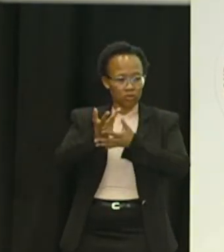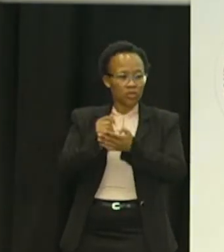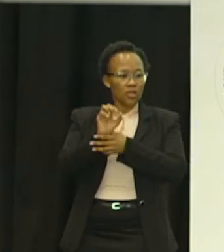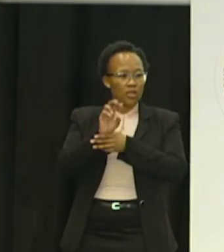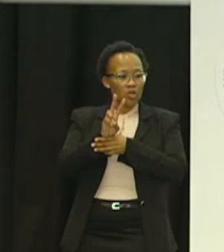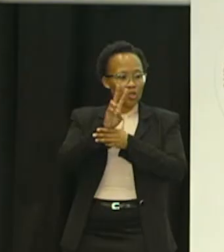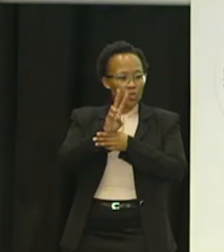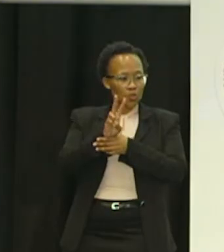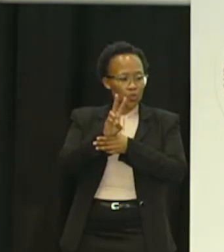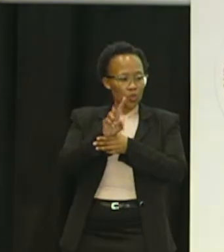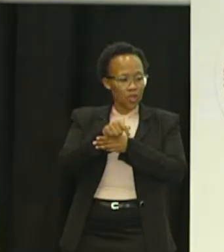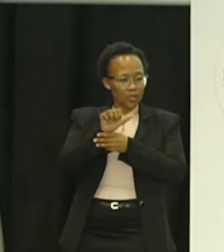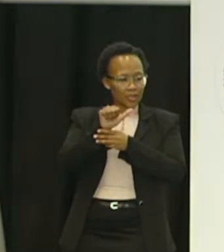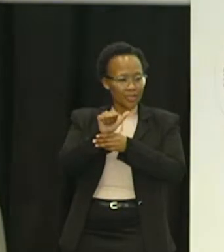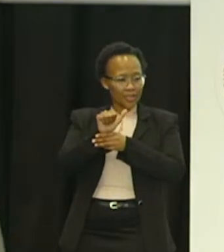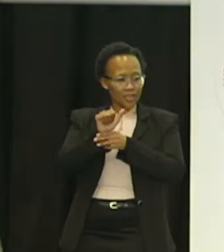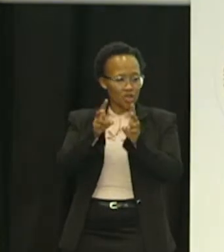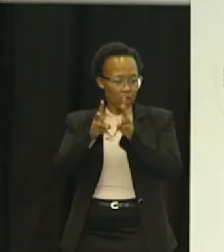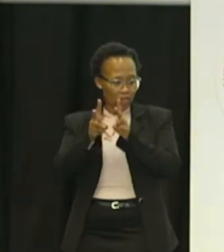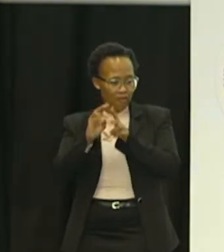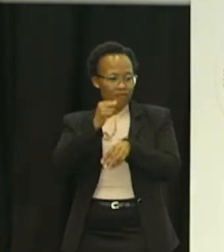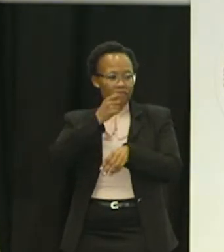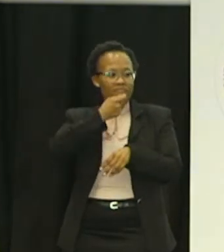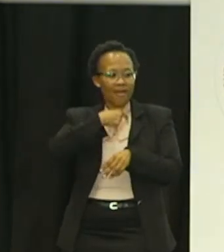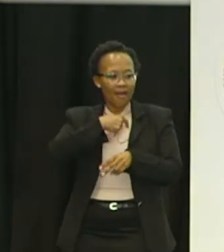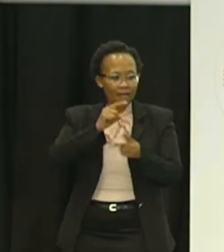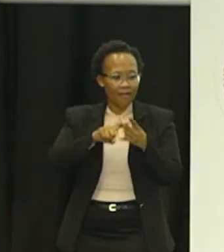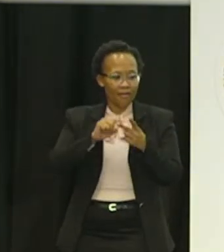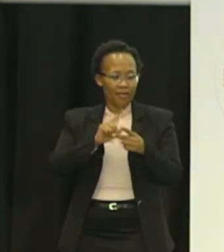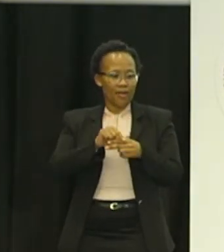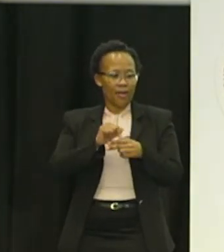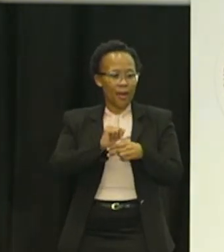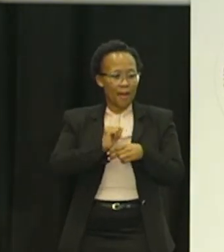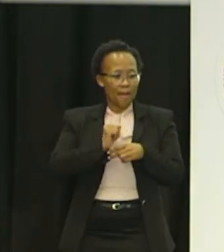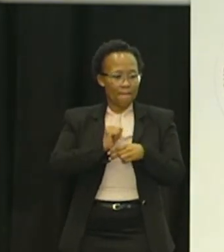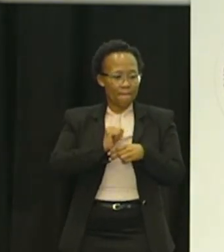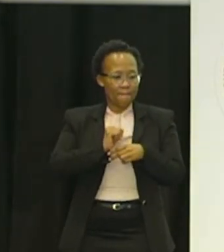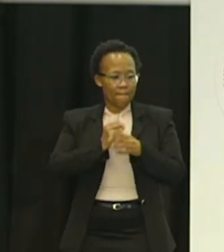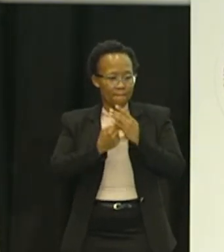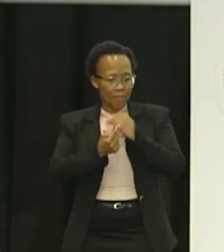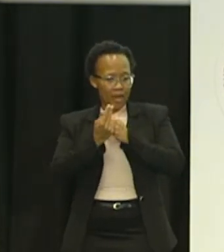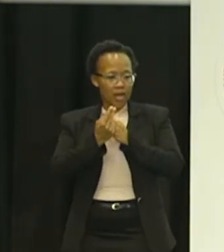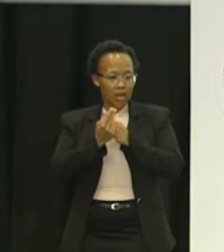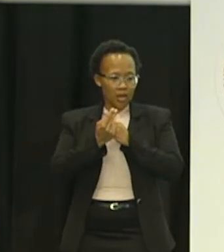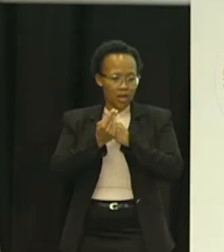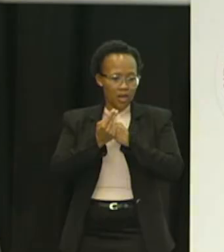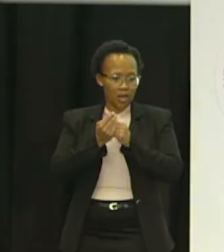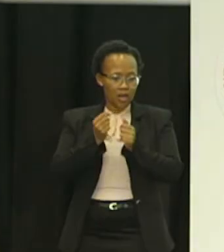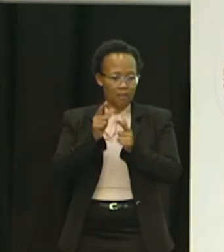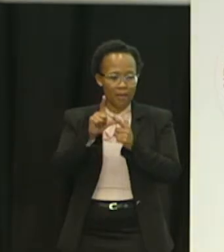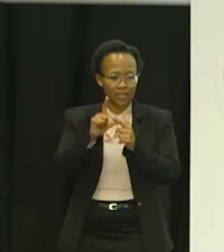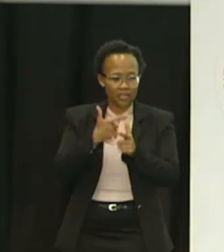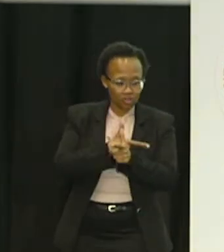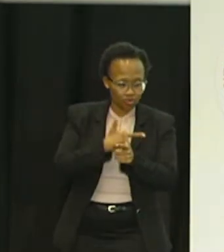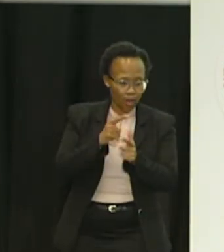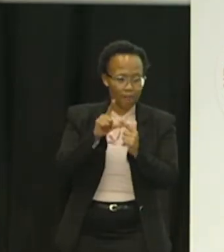gay, bisexual, and other men who have sex with men. About 6,000 people who use drugs, 3,700 sex workers,